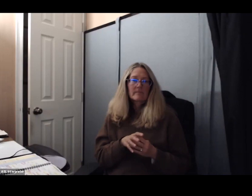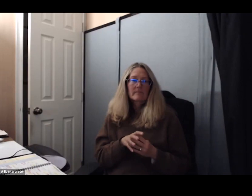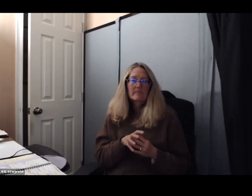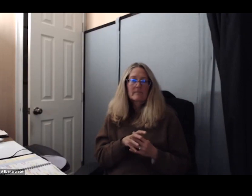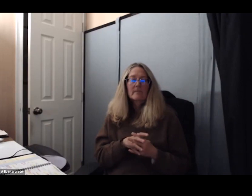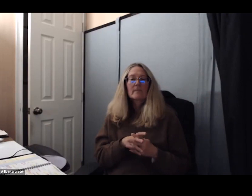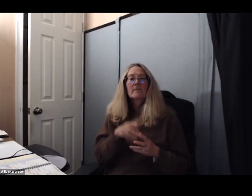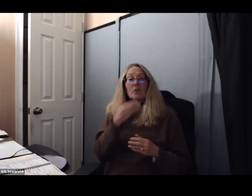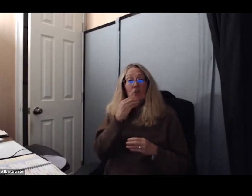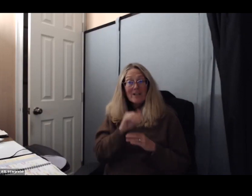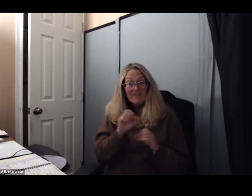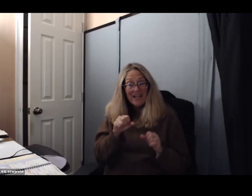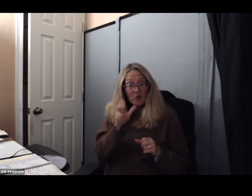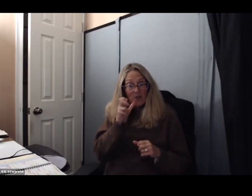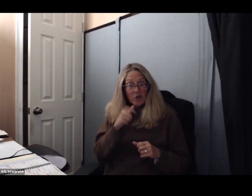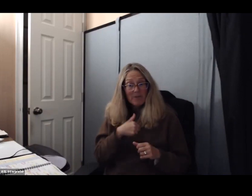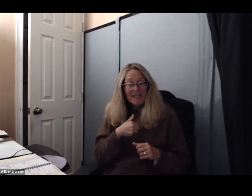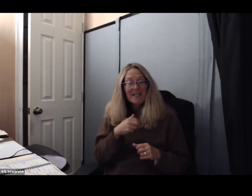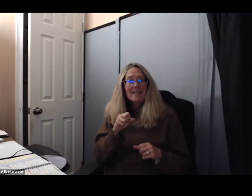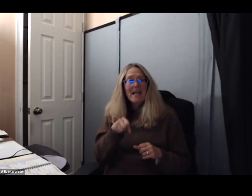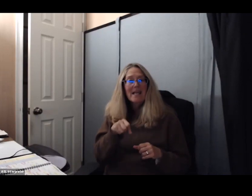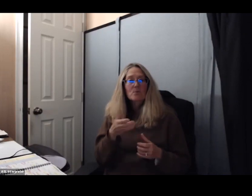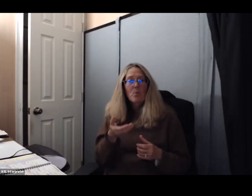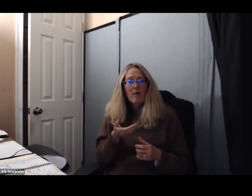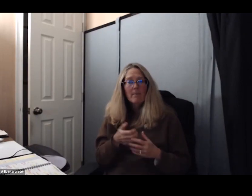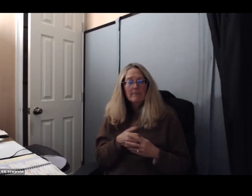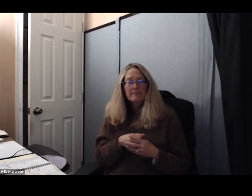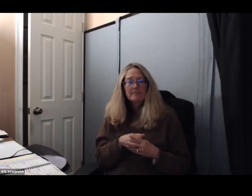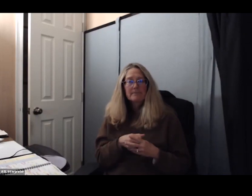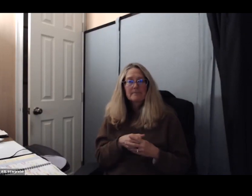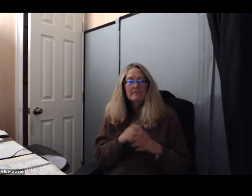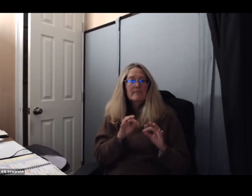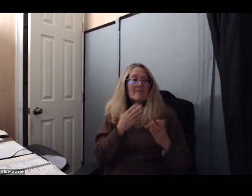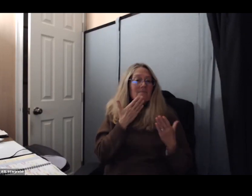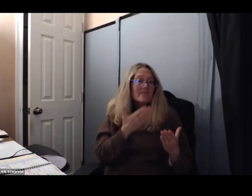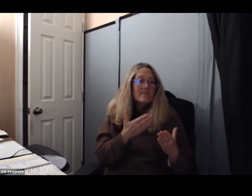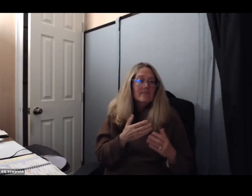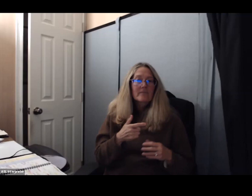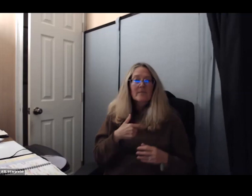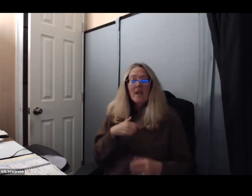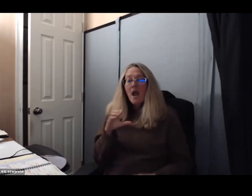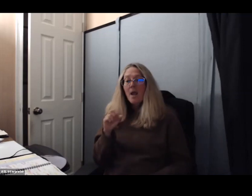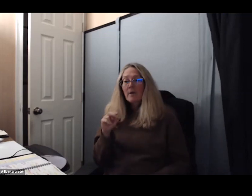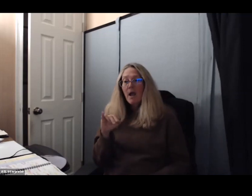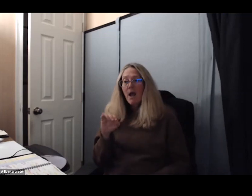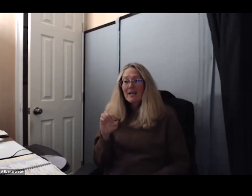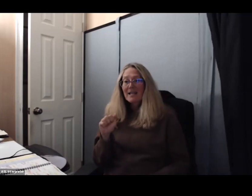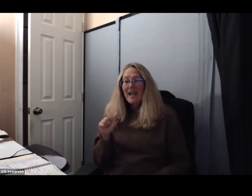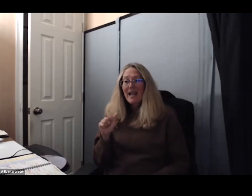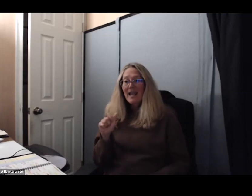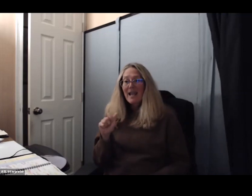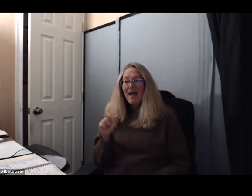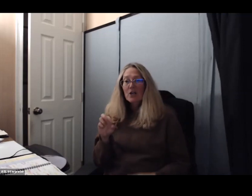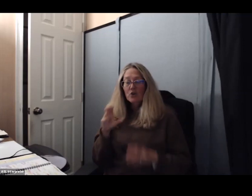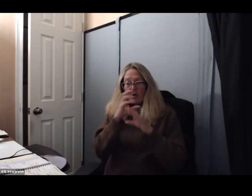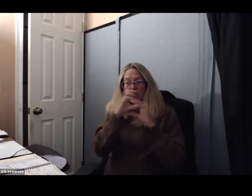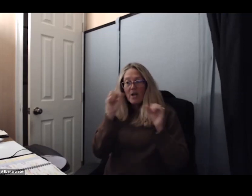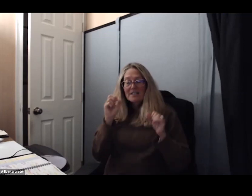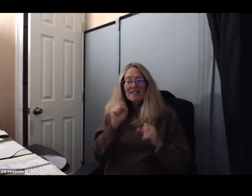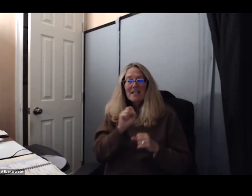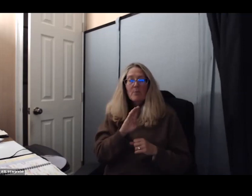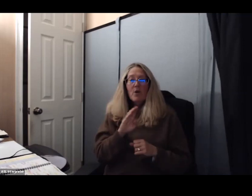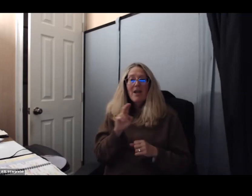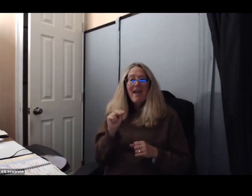Good evening. Can you hear me? Yes, welcome. Thank you. I'm Connie Alexander. I am president of the Santa